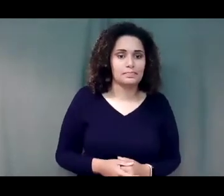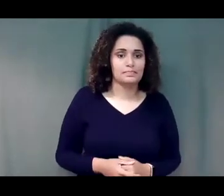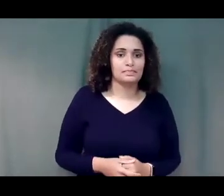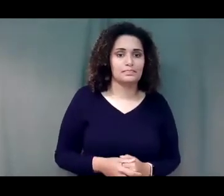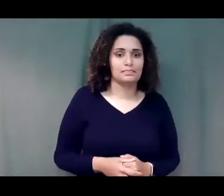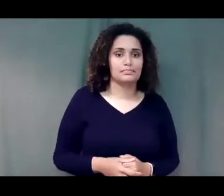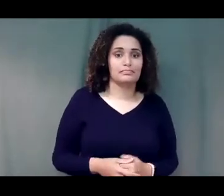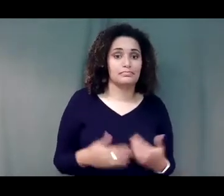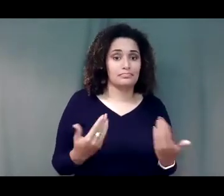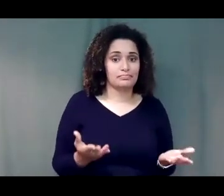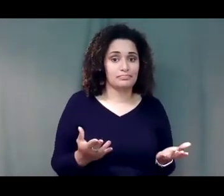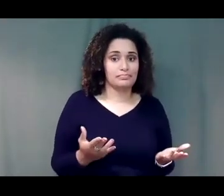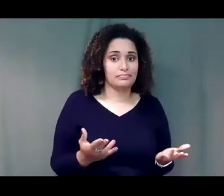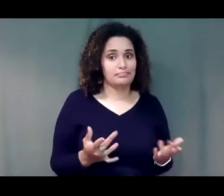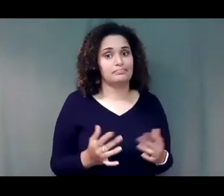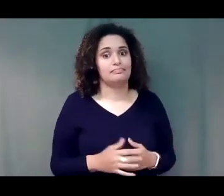There you go. So